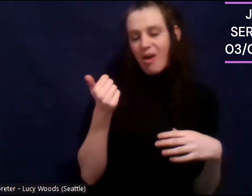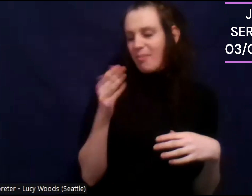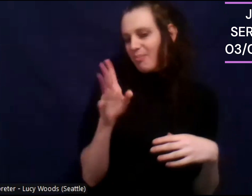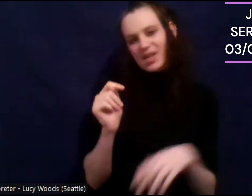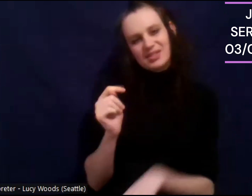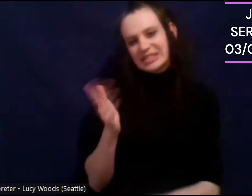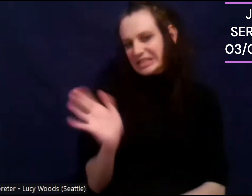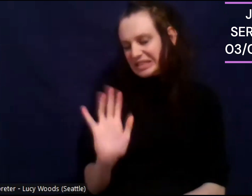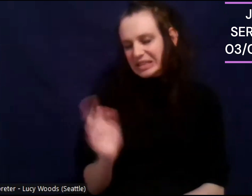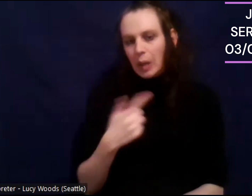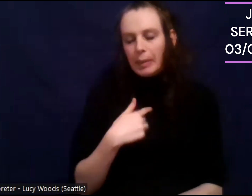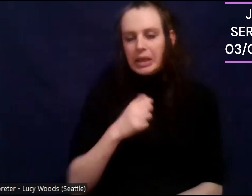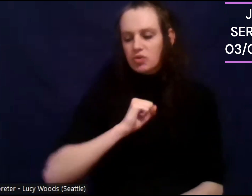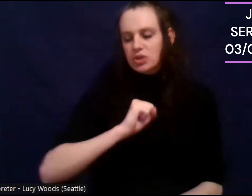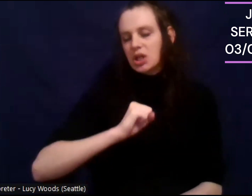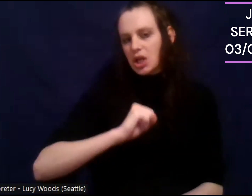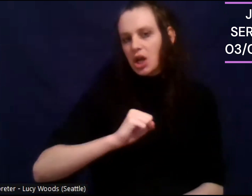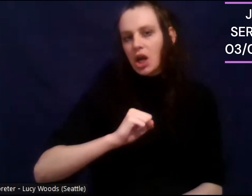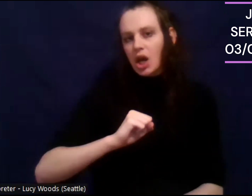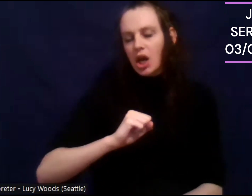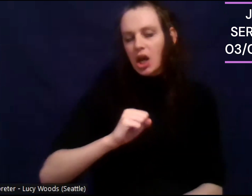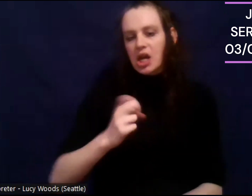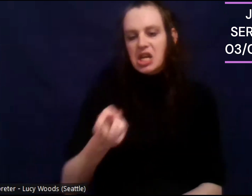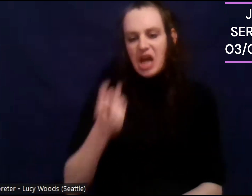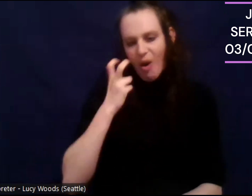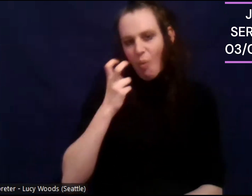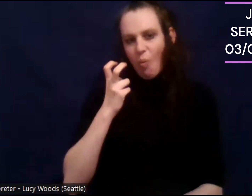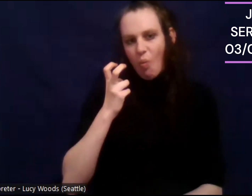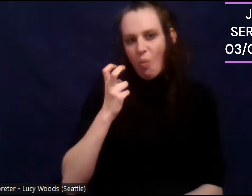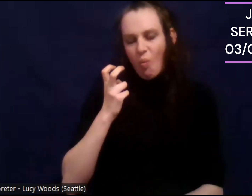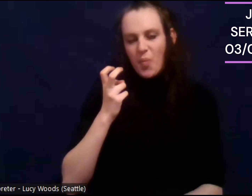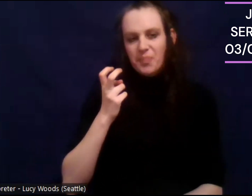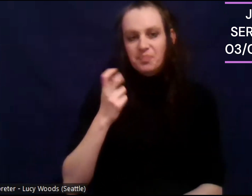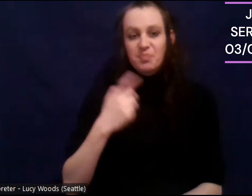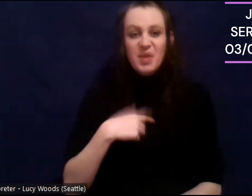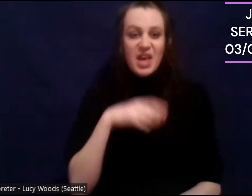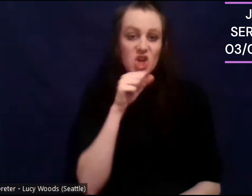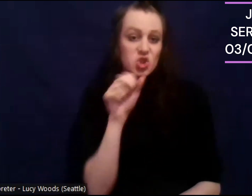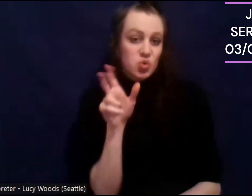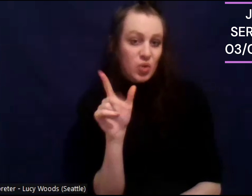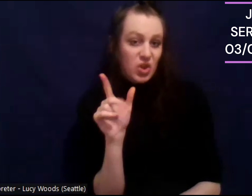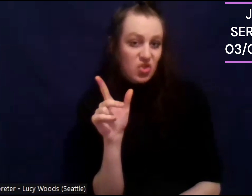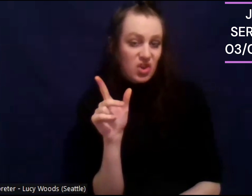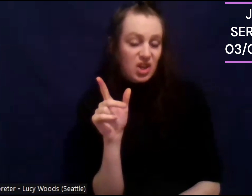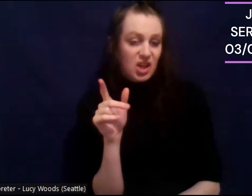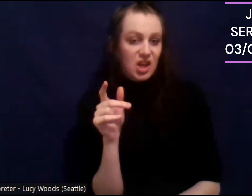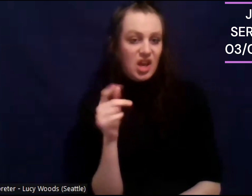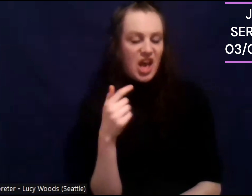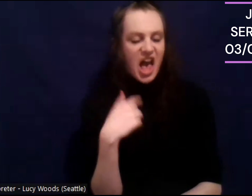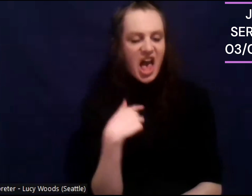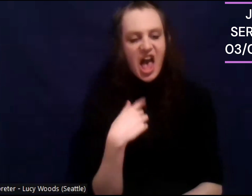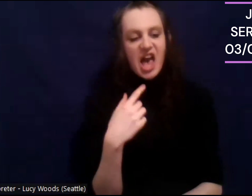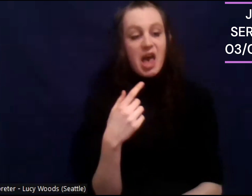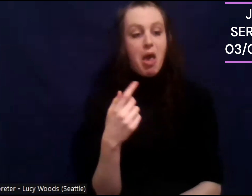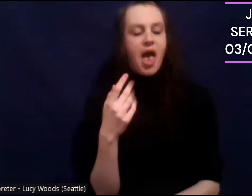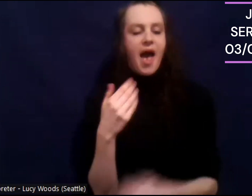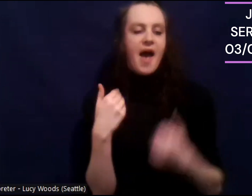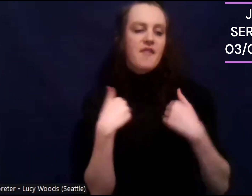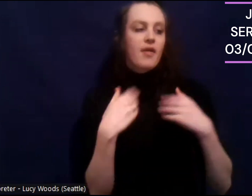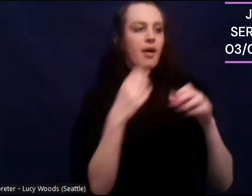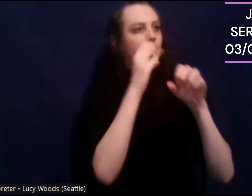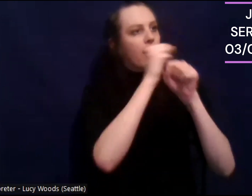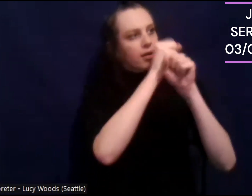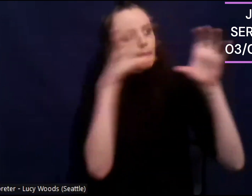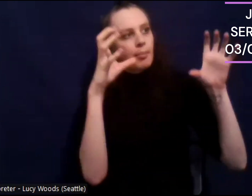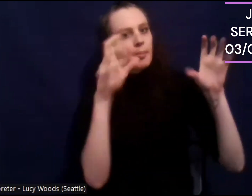I had a lot of doubts. I was 23 years old. I didn't fit the bill of what I thought an alcoholic was, even though I was hearing